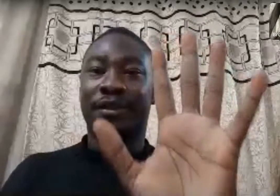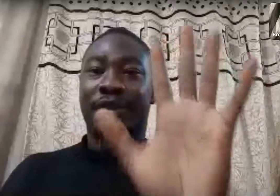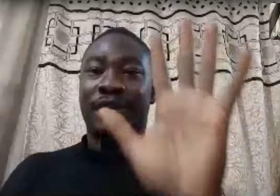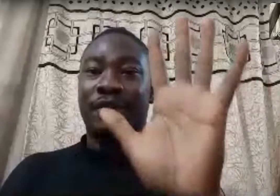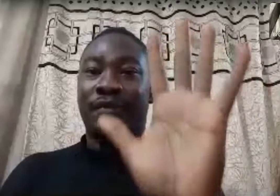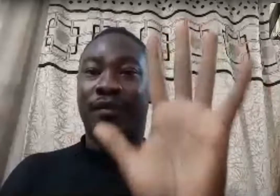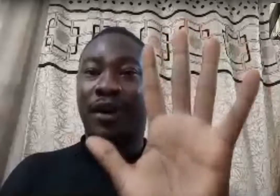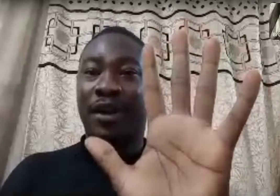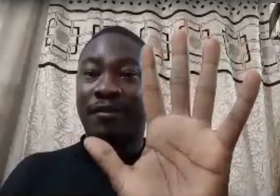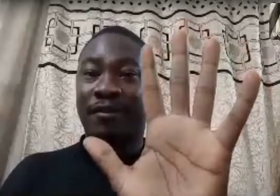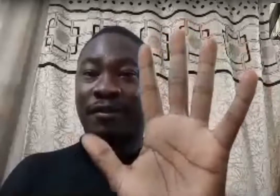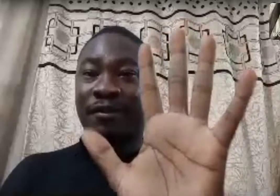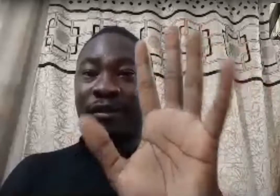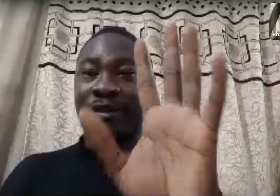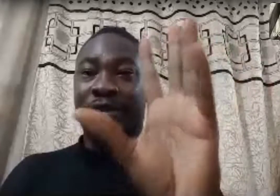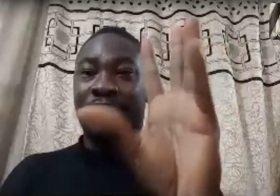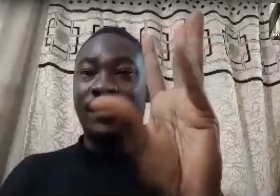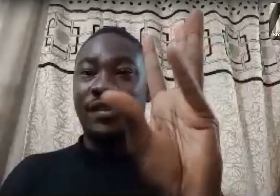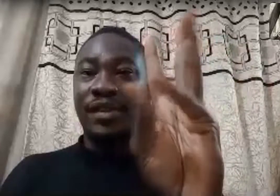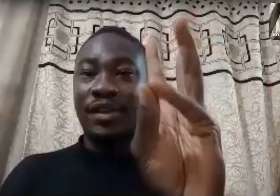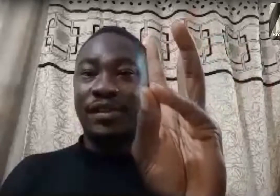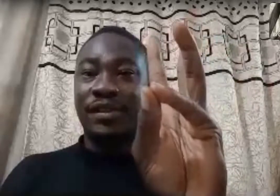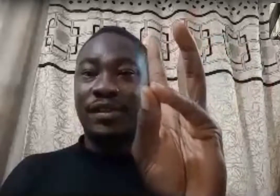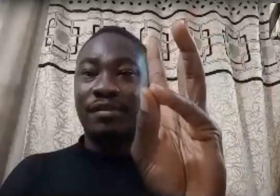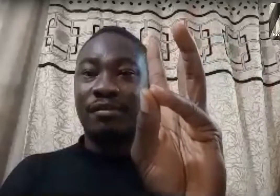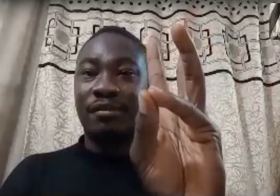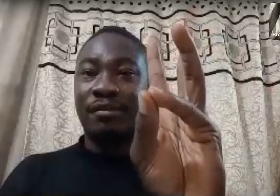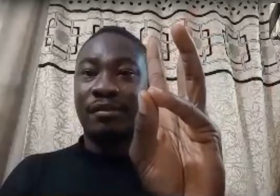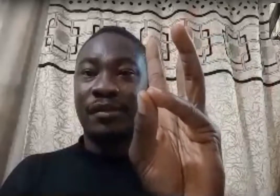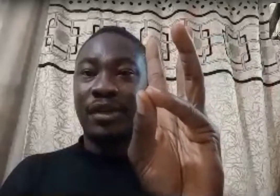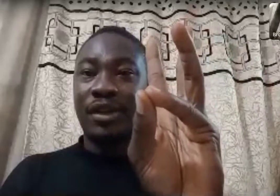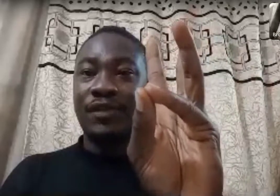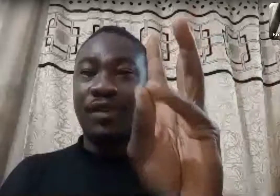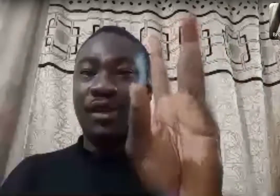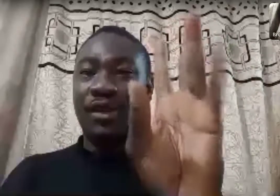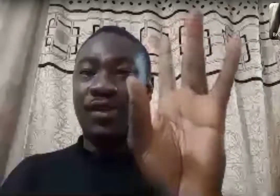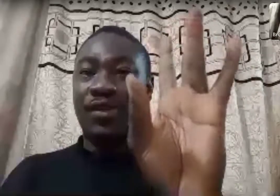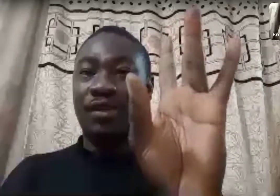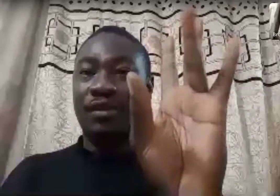5, and 6. Each finger takes turn. 7,